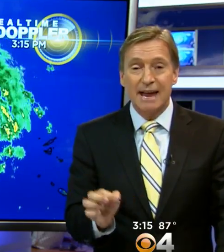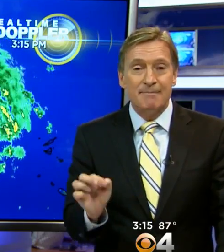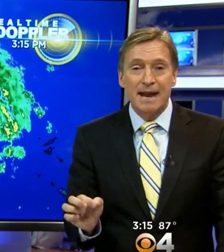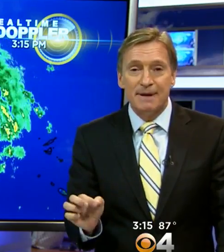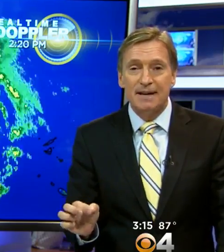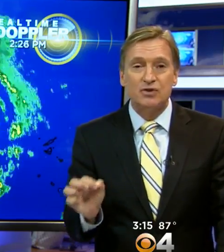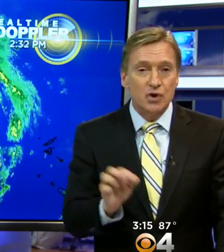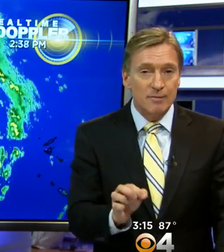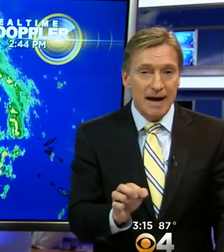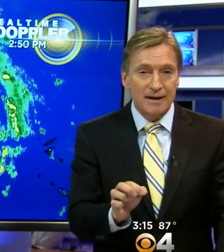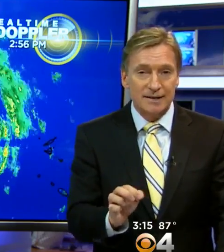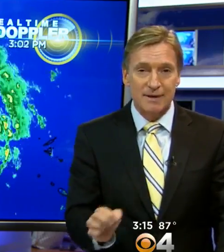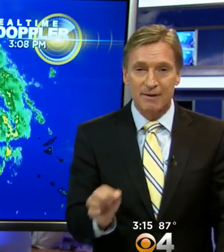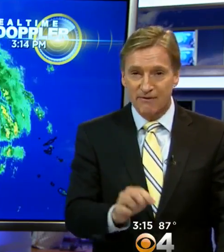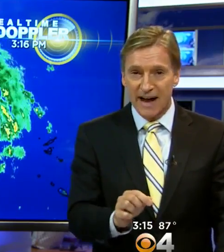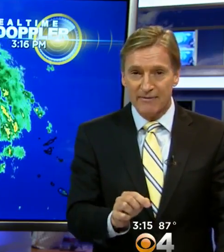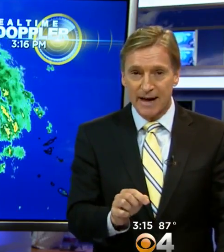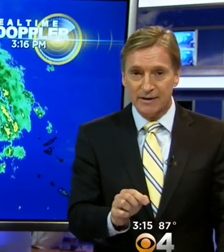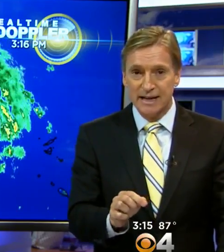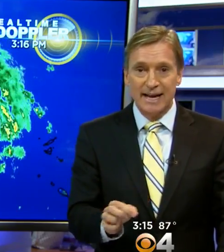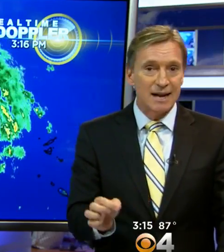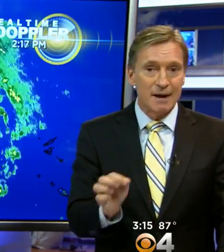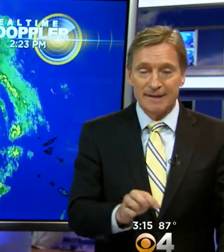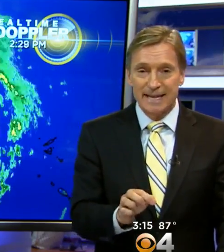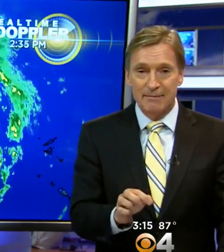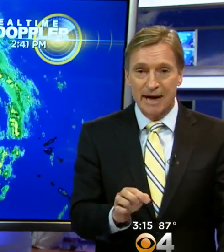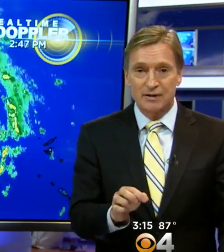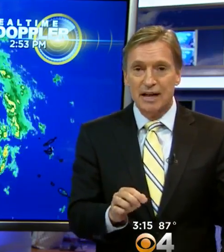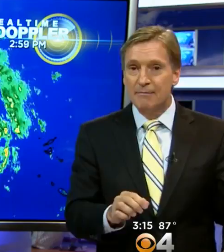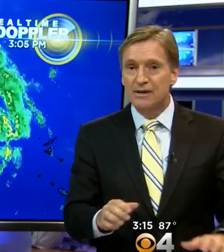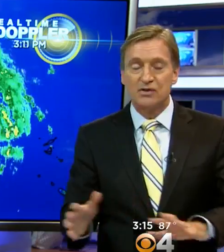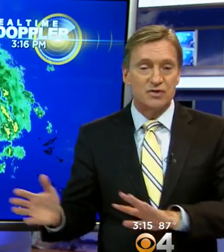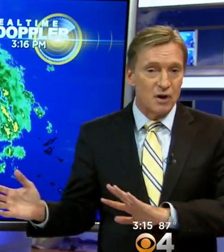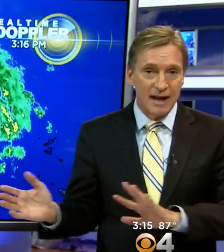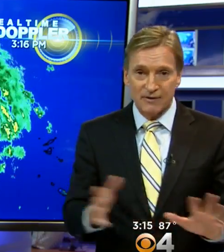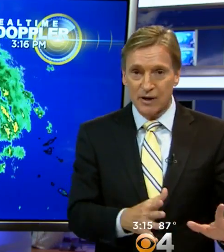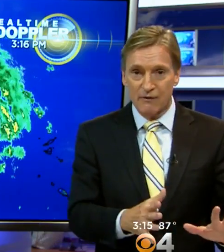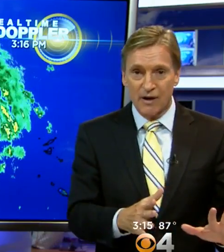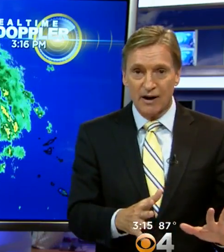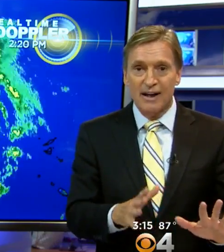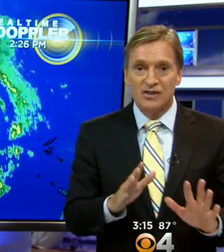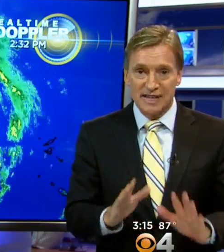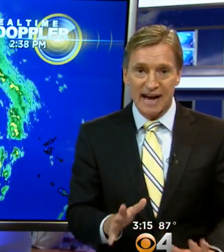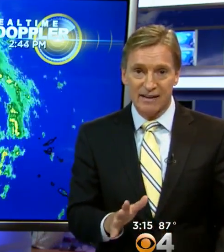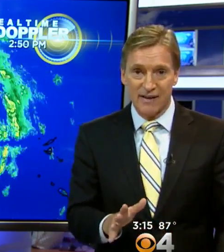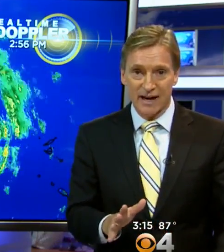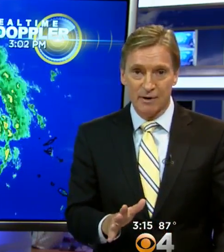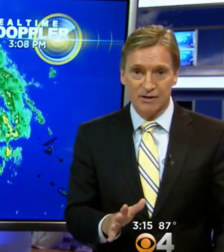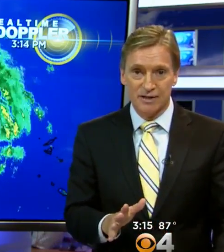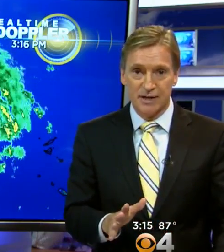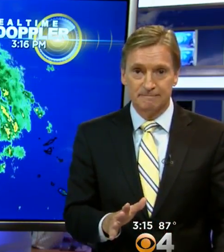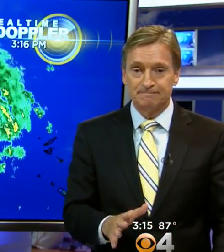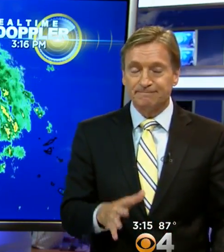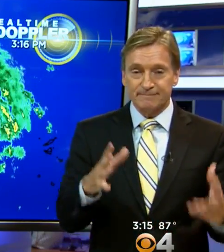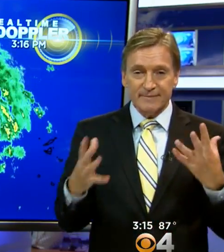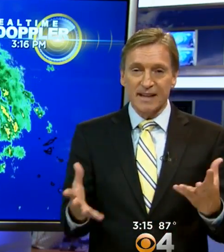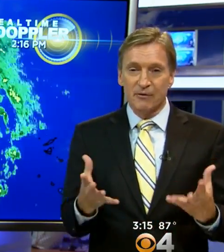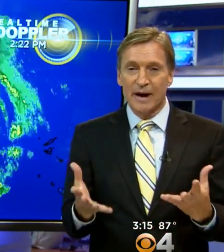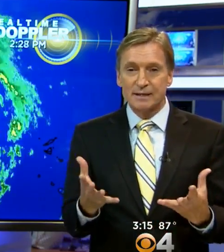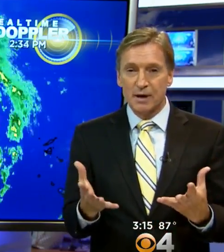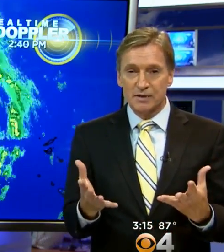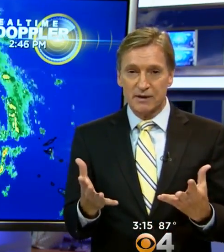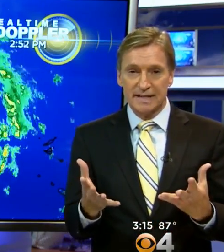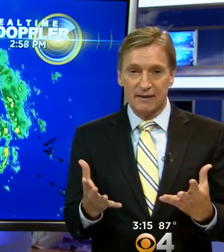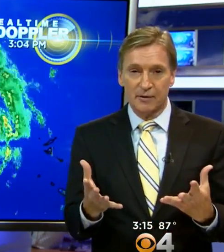zone. It may be 2 miles, it may be 5 miles, it may be 10 miles, but you don't have to go far, just out of the evacuation zone.